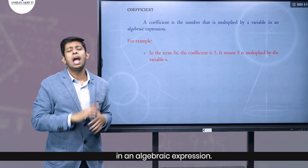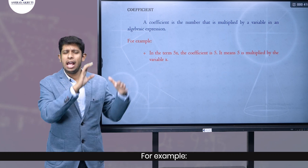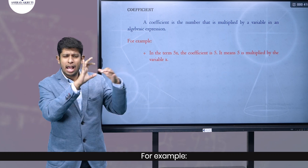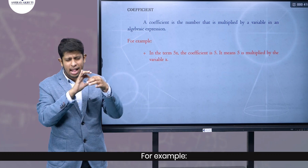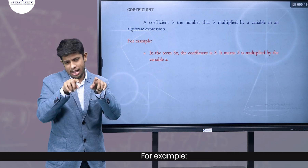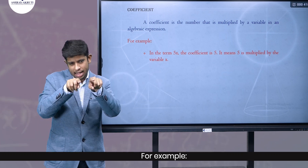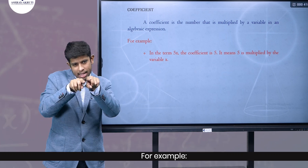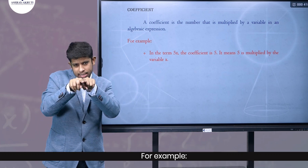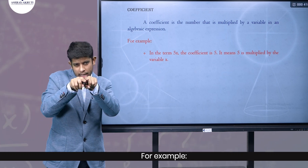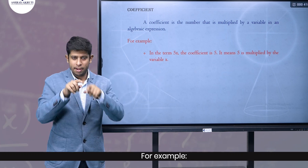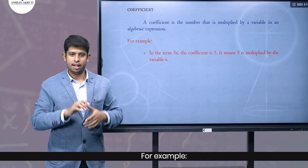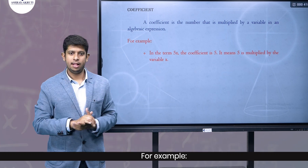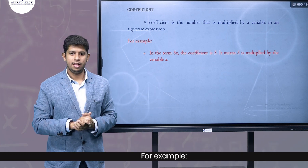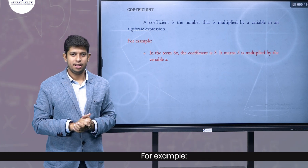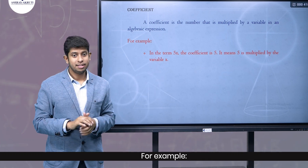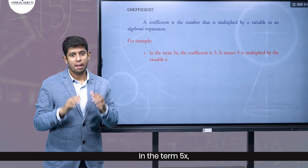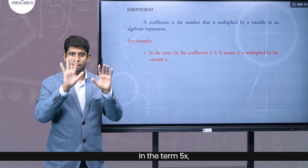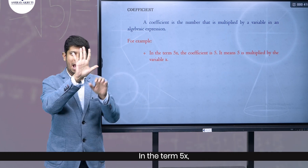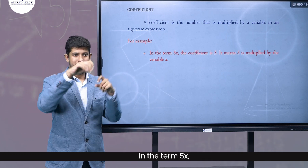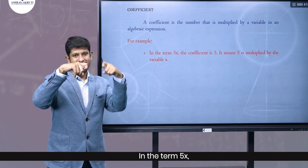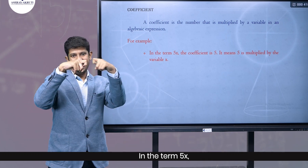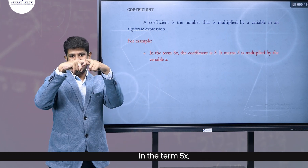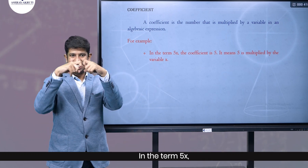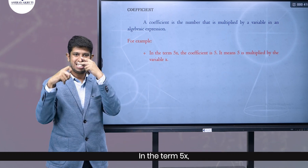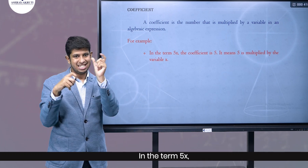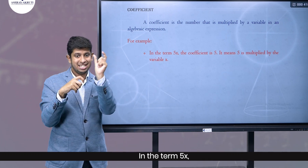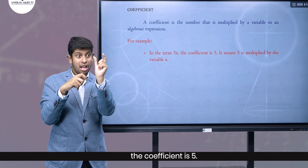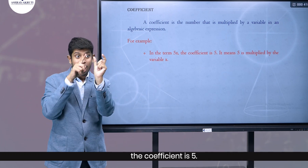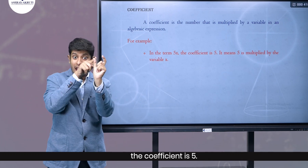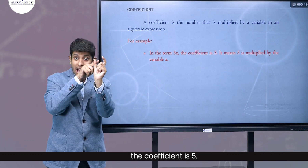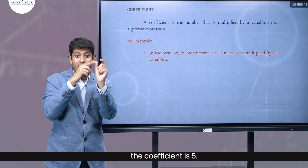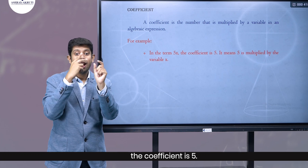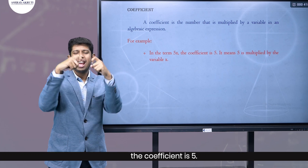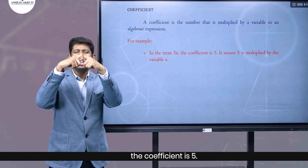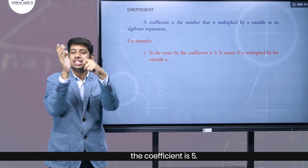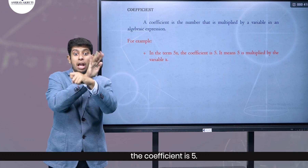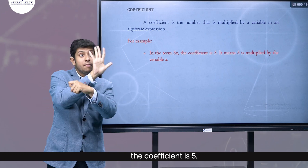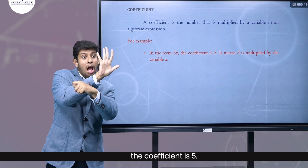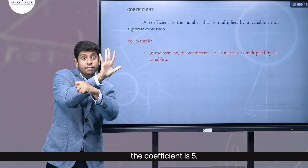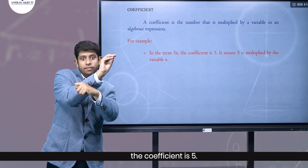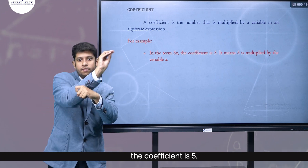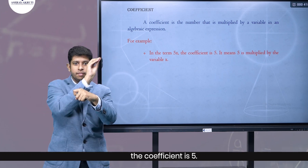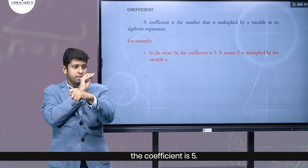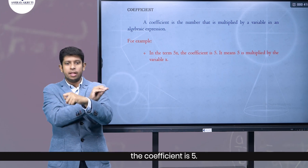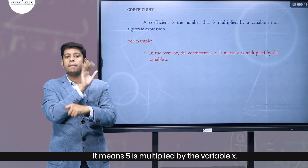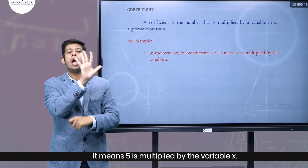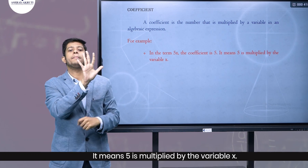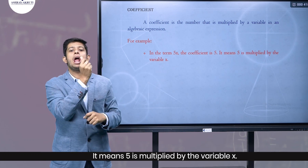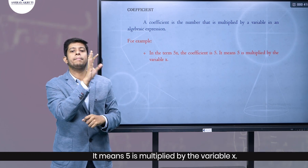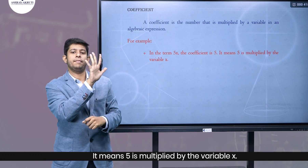For example, in the term 5x, the coefficient is 5. It means